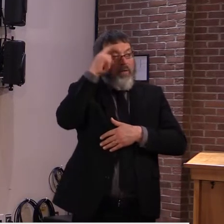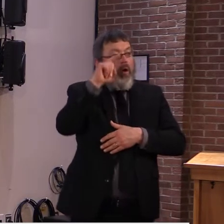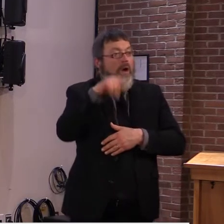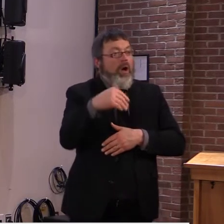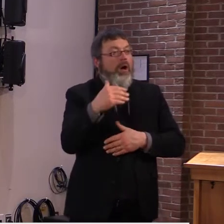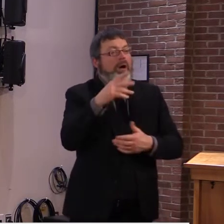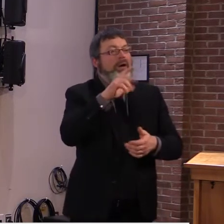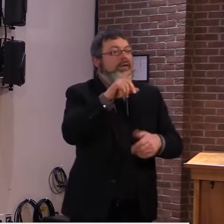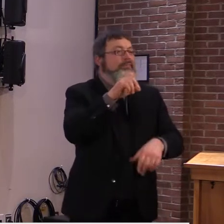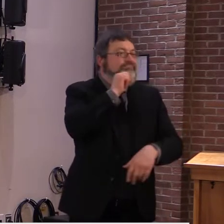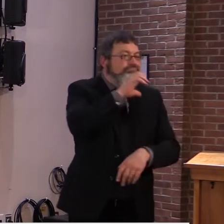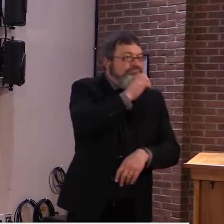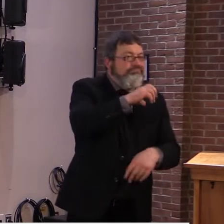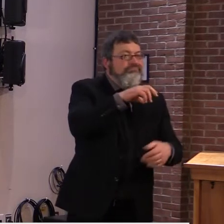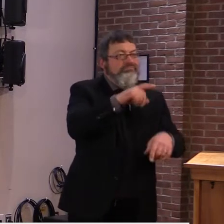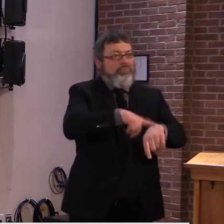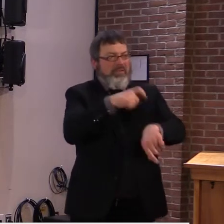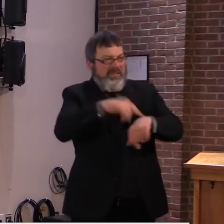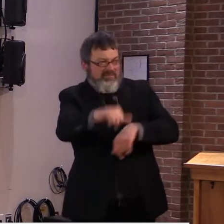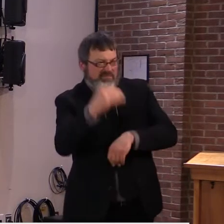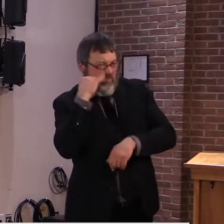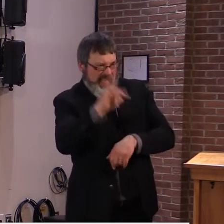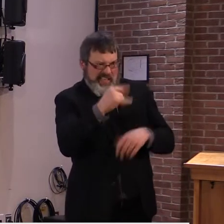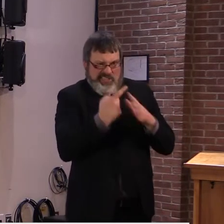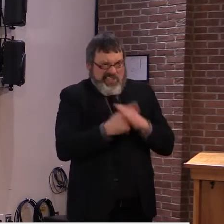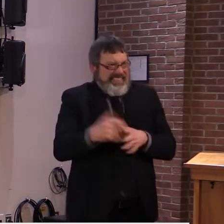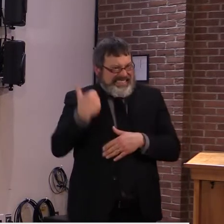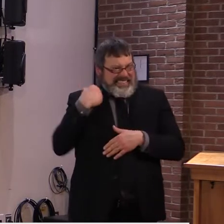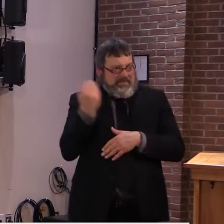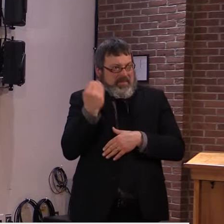group who also continue to be vaccinated.